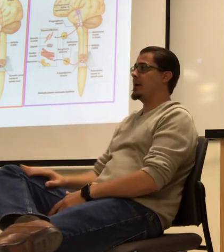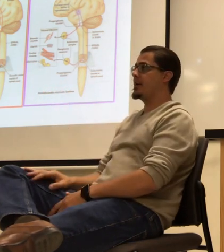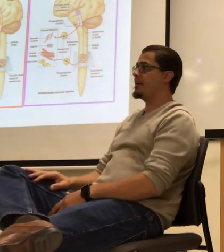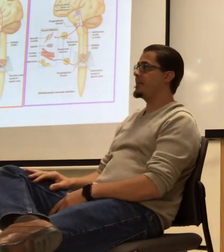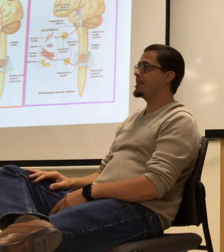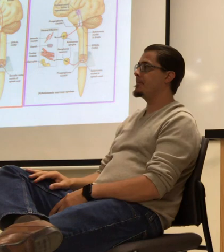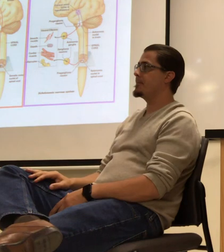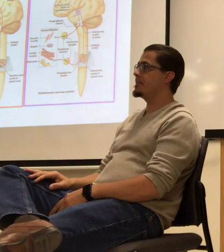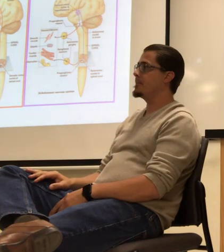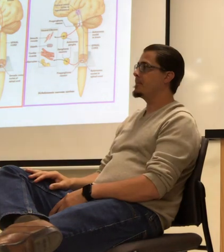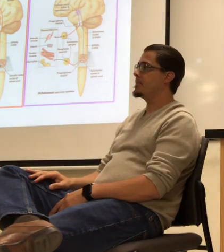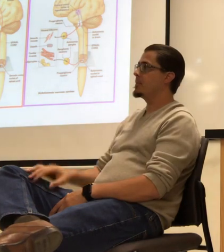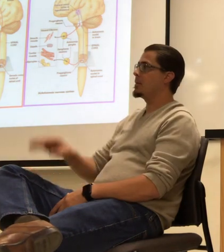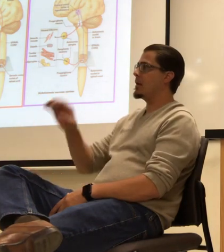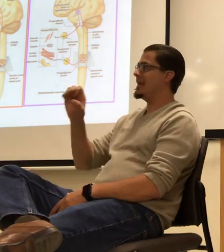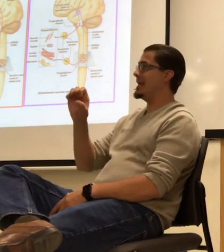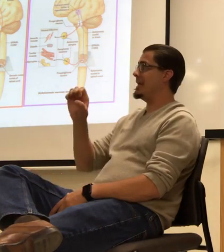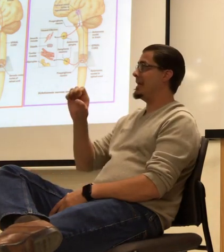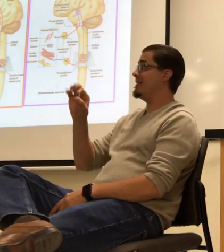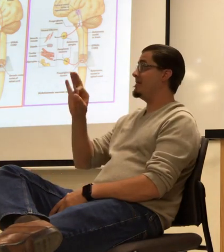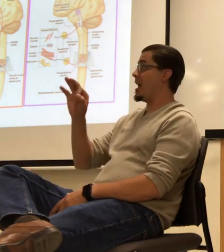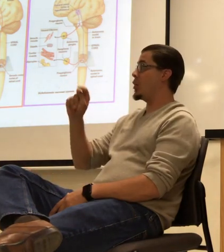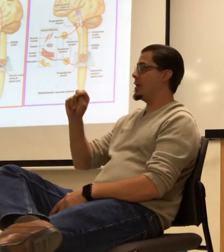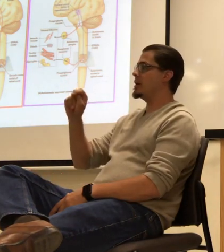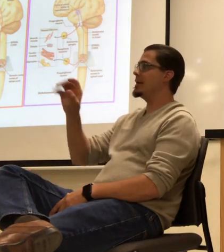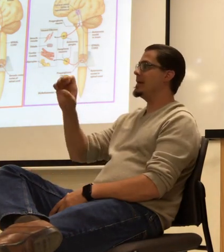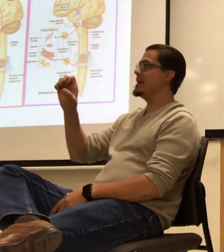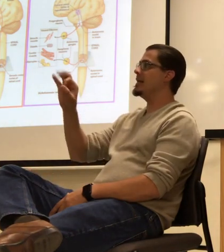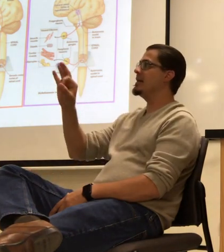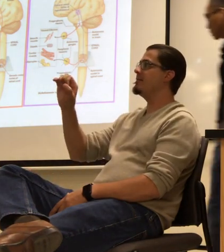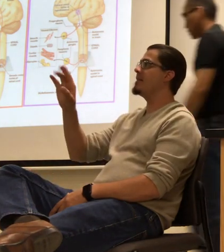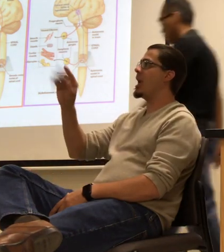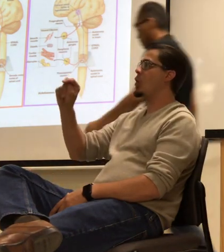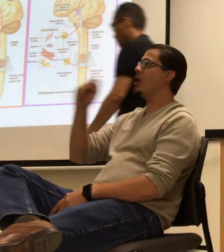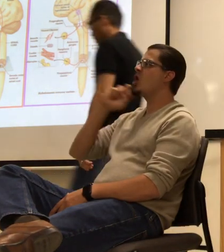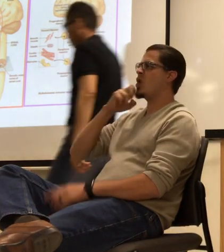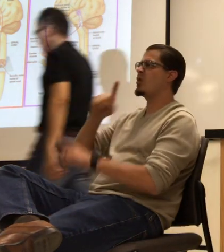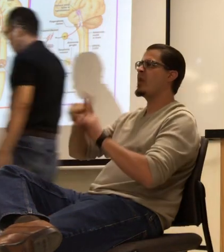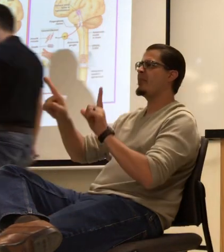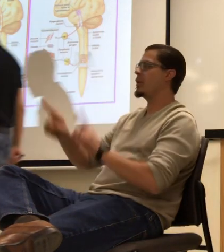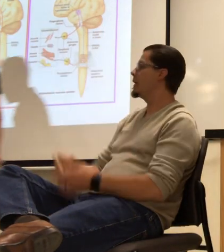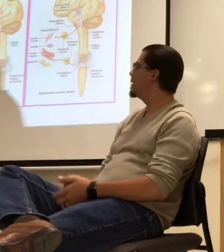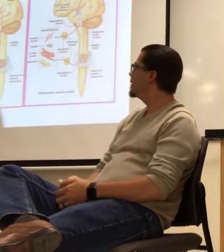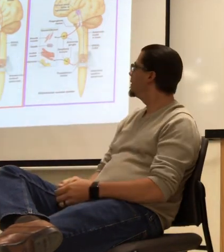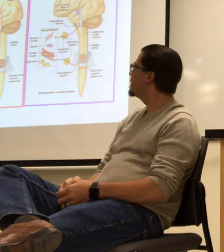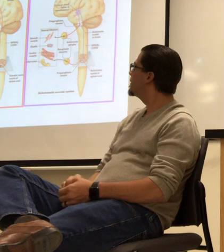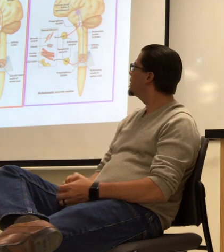the efferent nerves are different, so we want you to see that. Let me get my erasers.